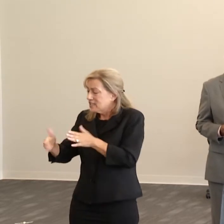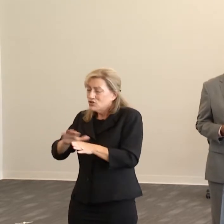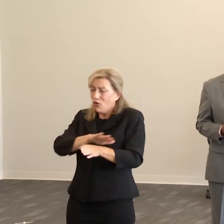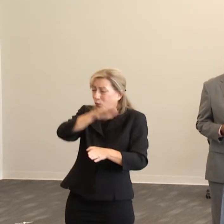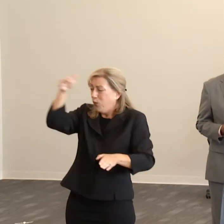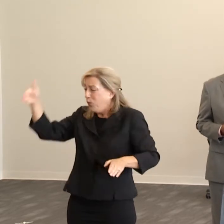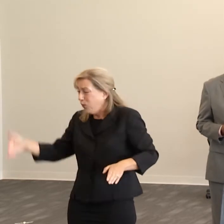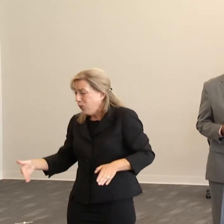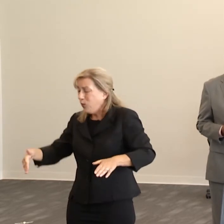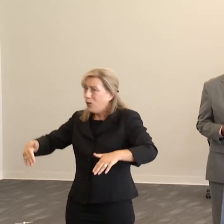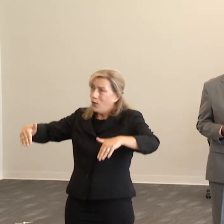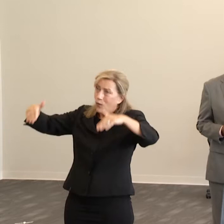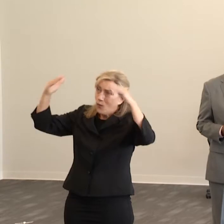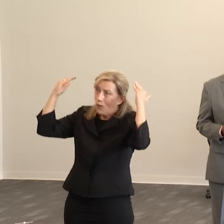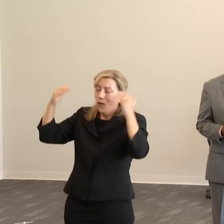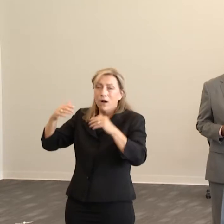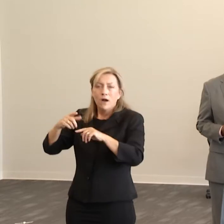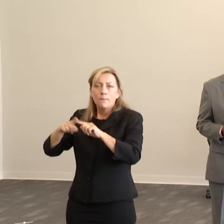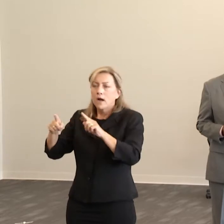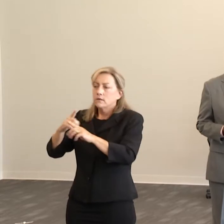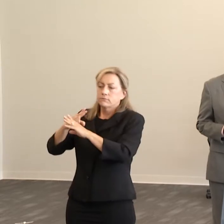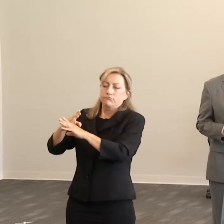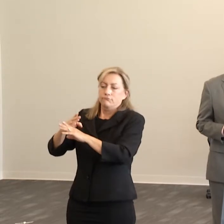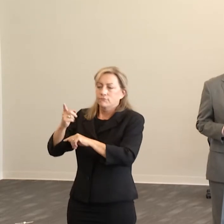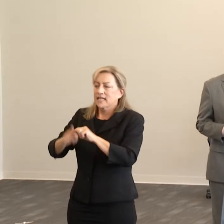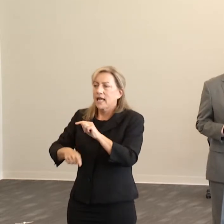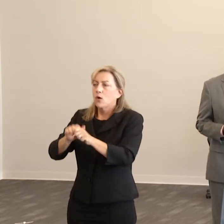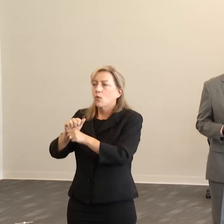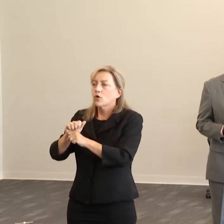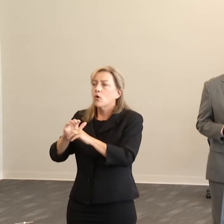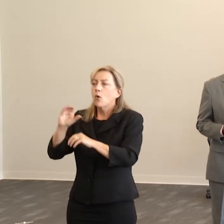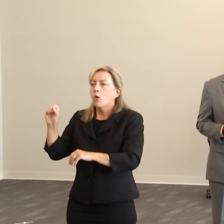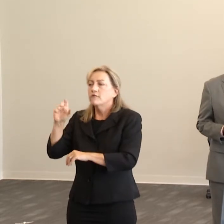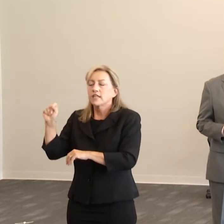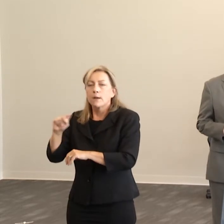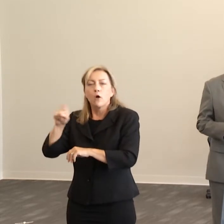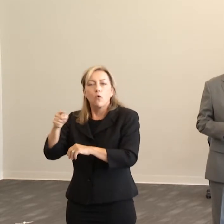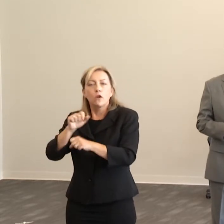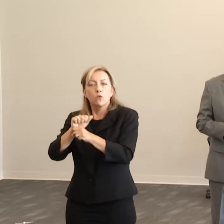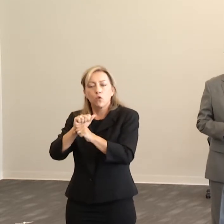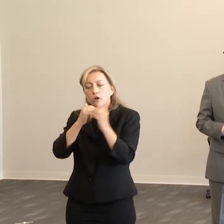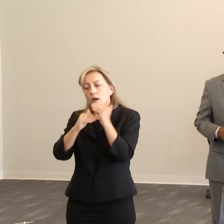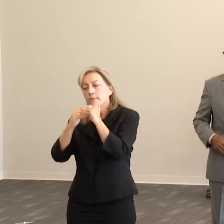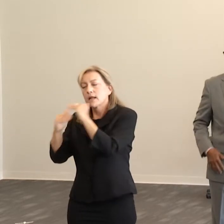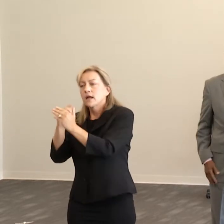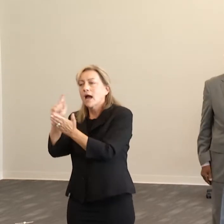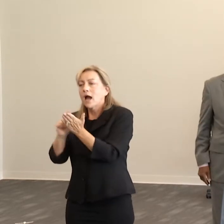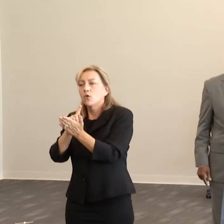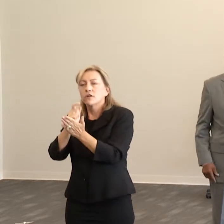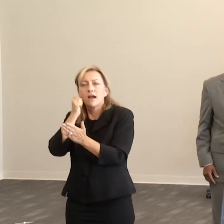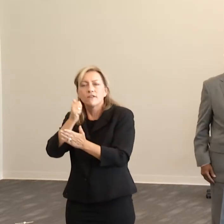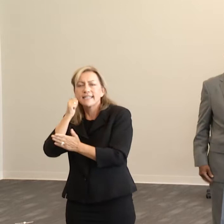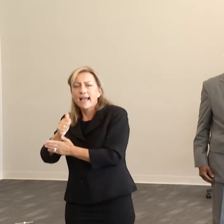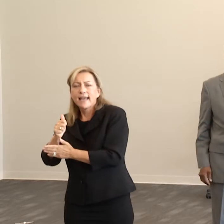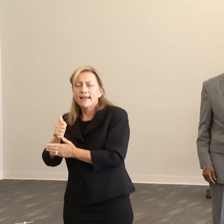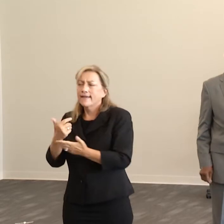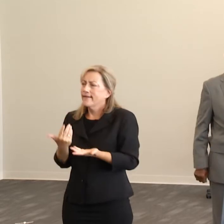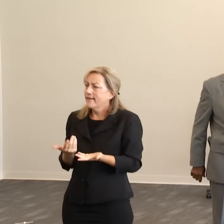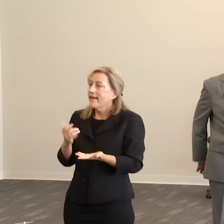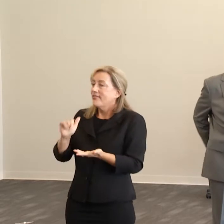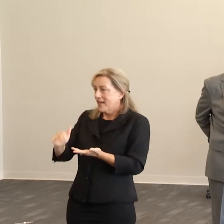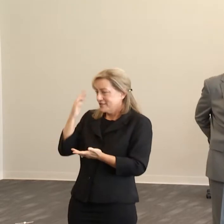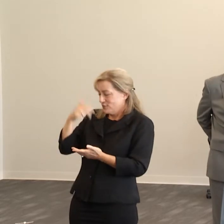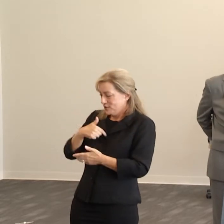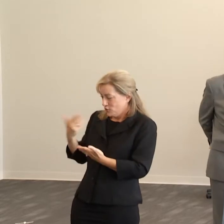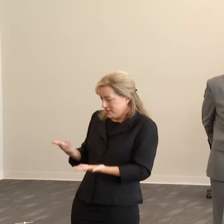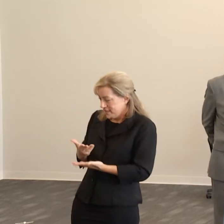work overtime. They could only deliver what they could each and every day, and that's why we're here. It was less than 2 months ago